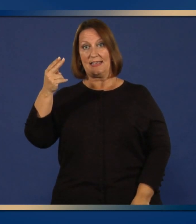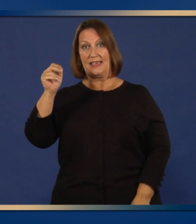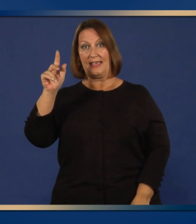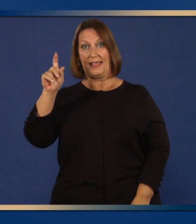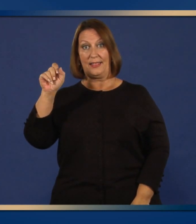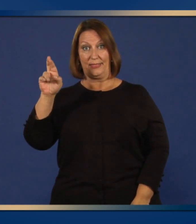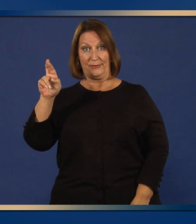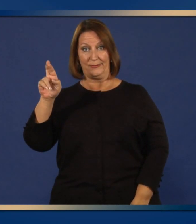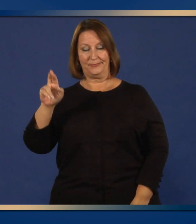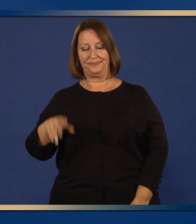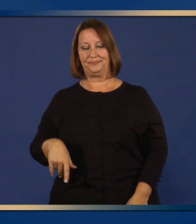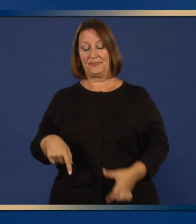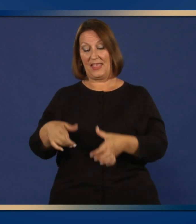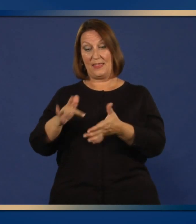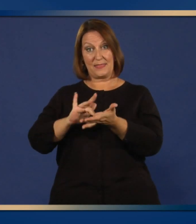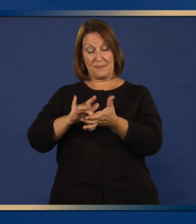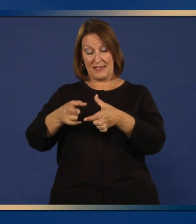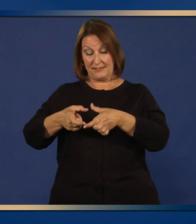4 blisters.